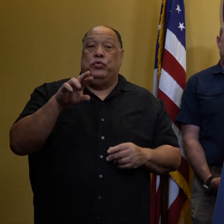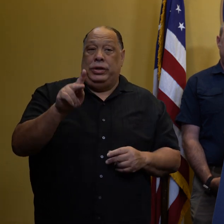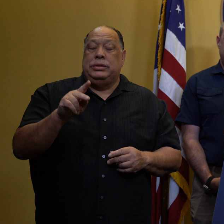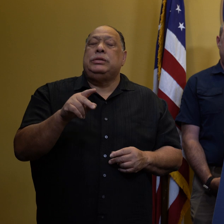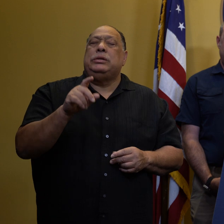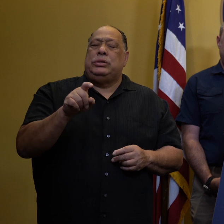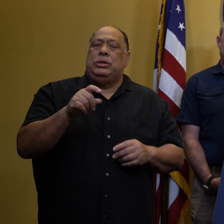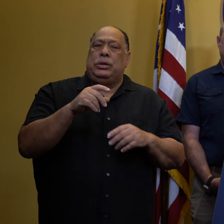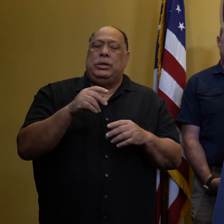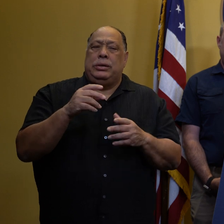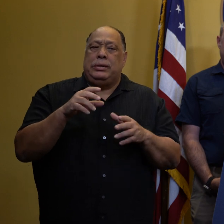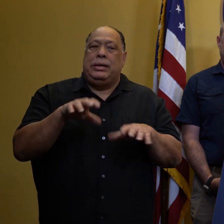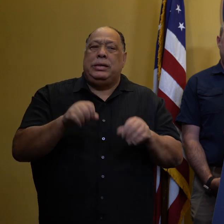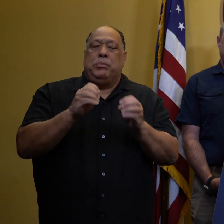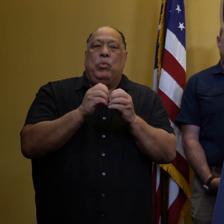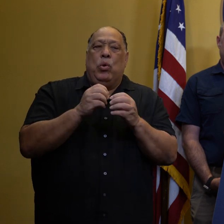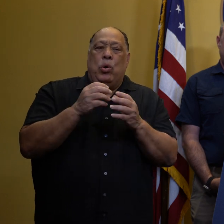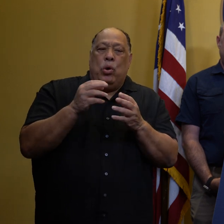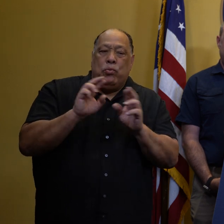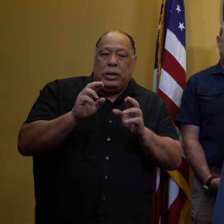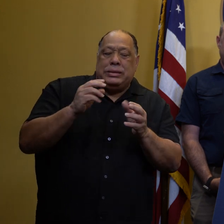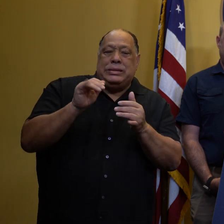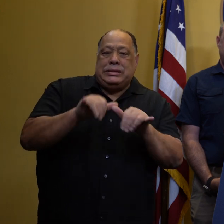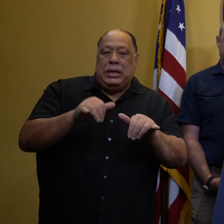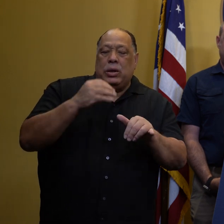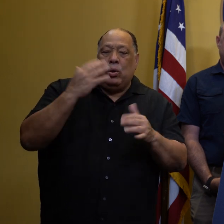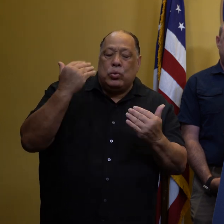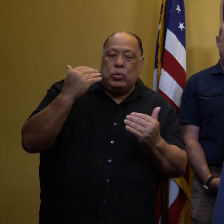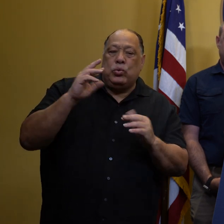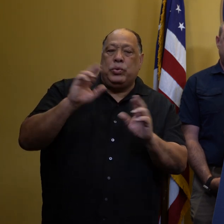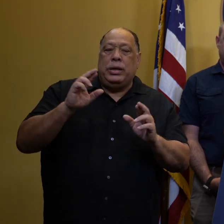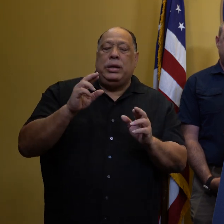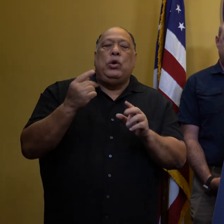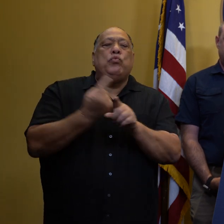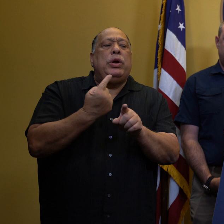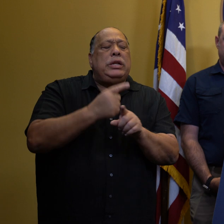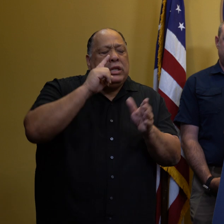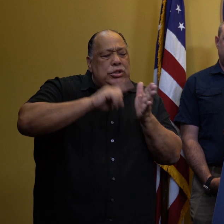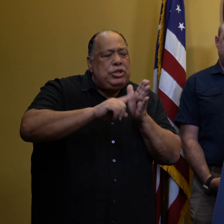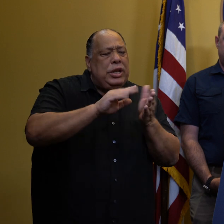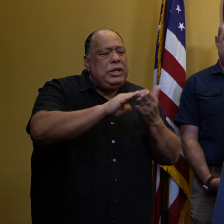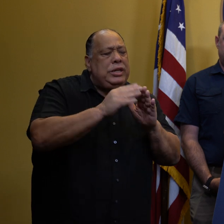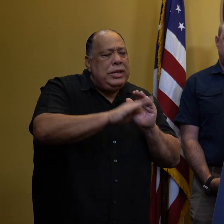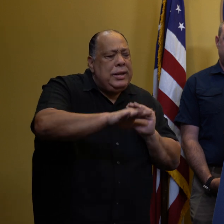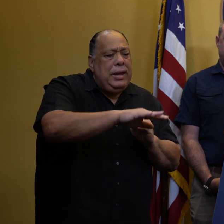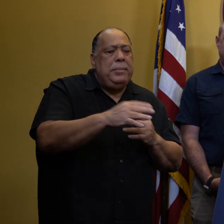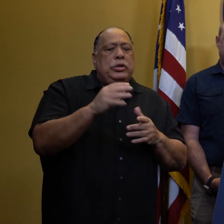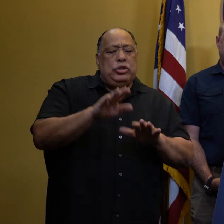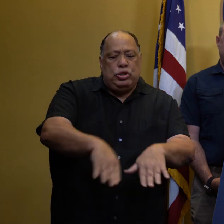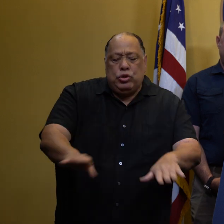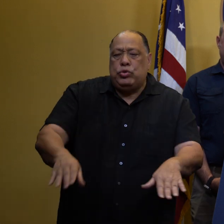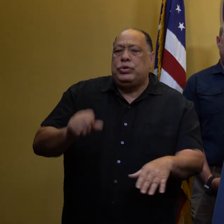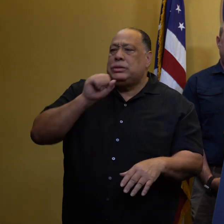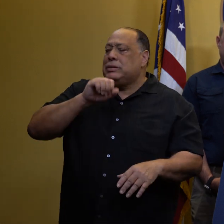take extra precautions to stay cool and hydrated. Please regularly, as Colin said, please regularly check on your neighbors, children, the elderly, and